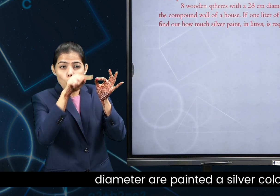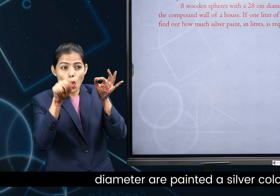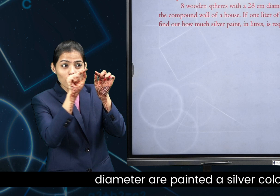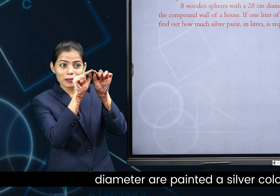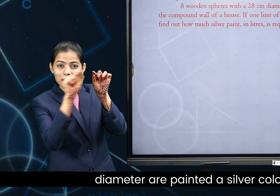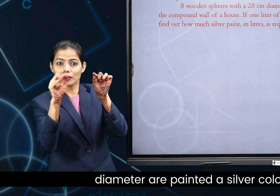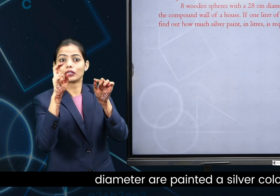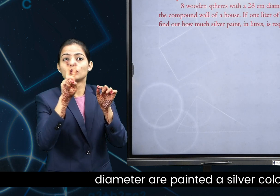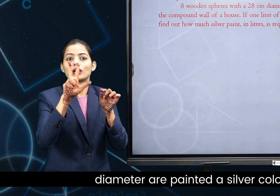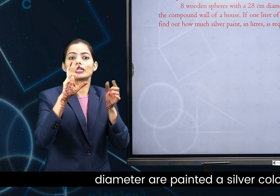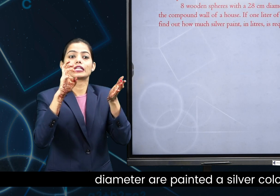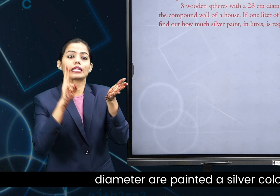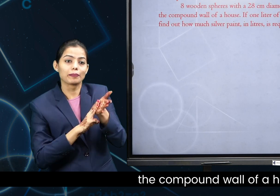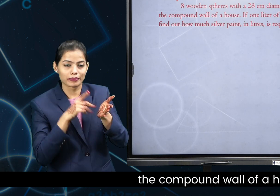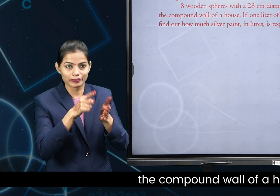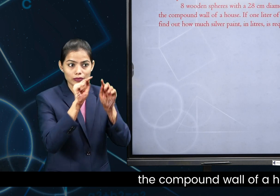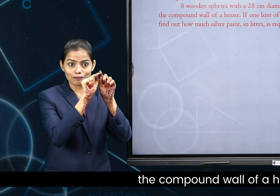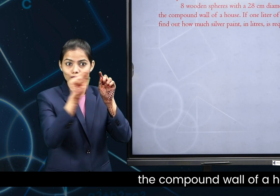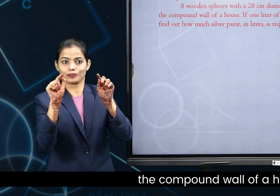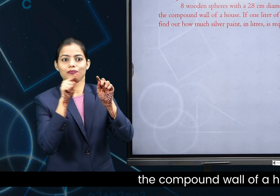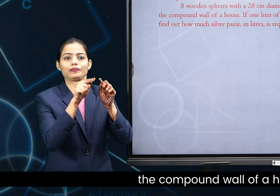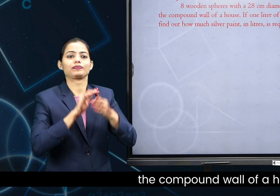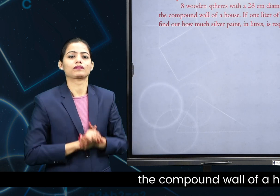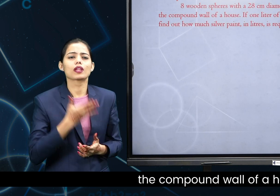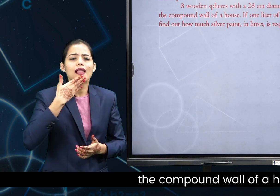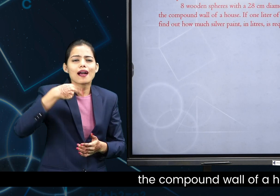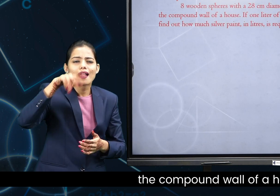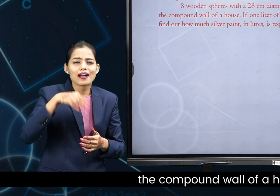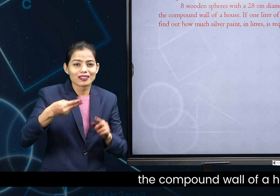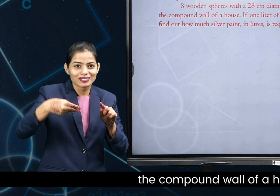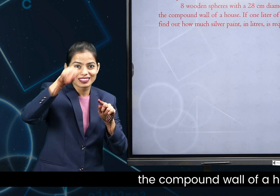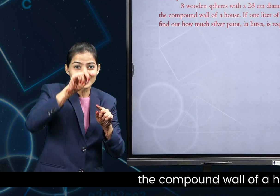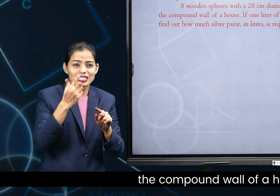a silver color to beautify the compound wall of a house.